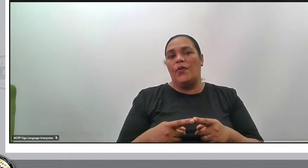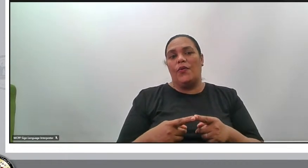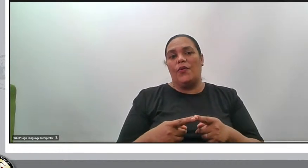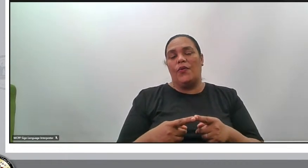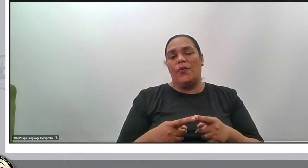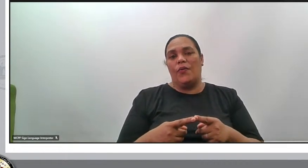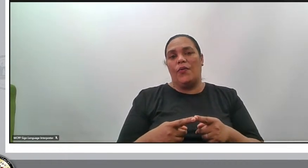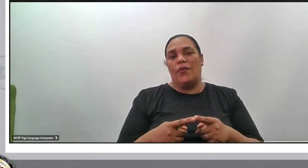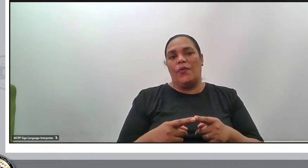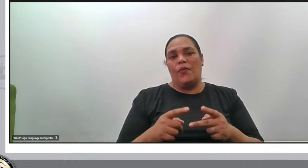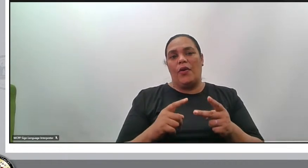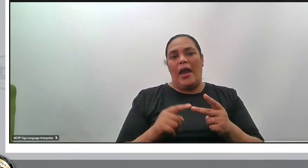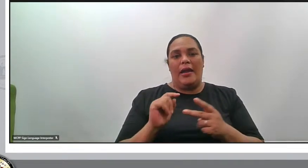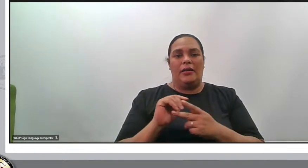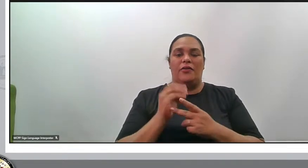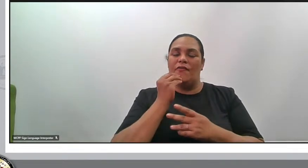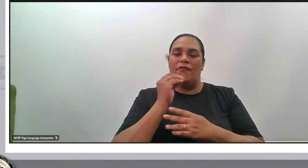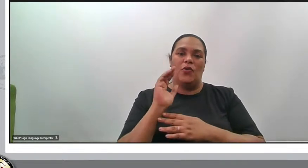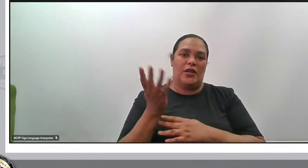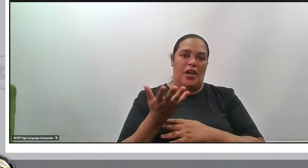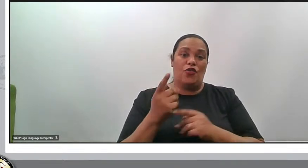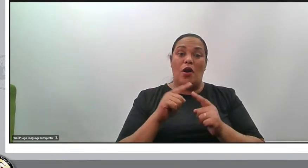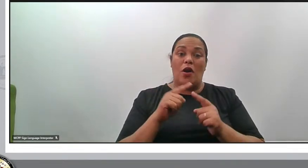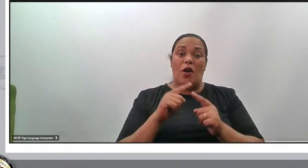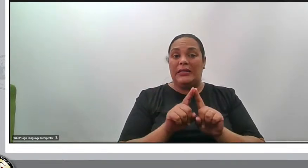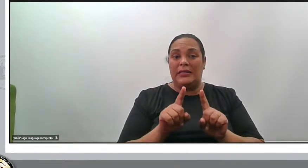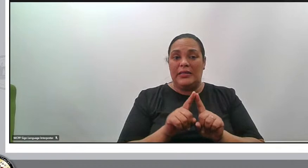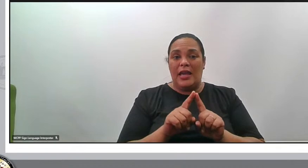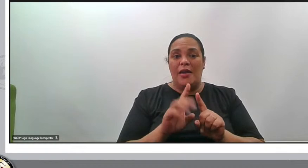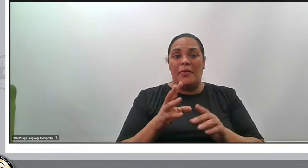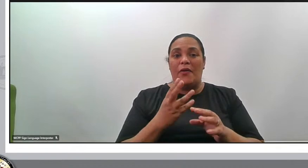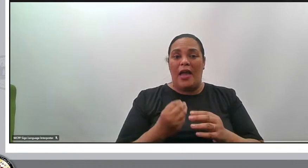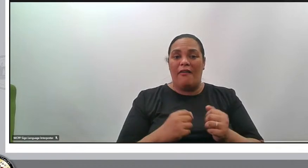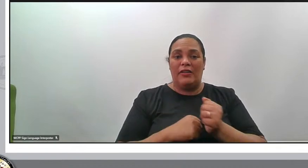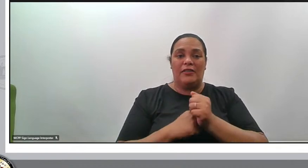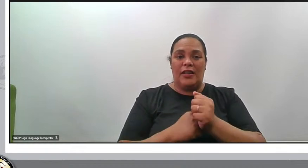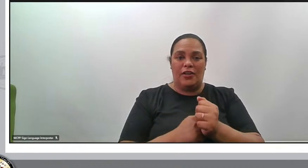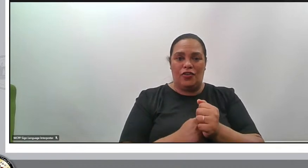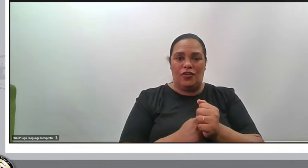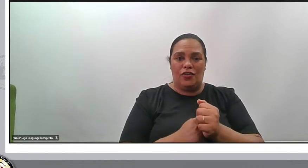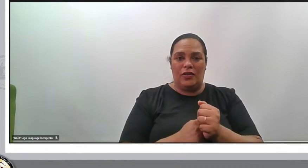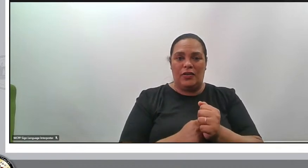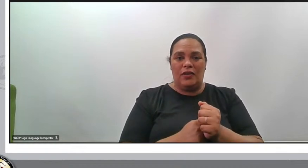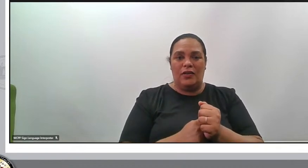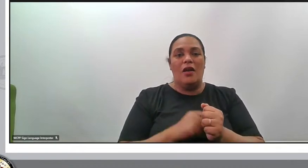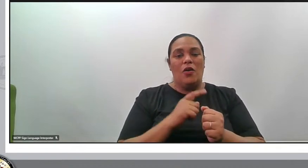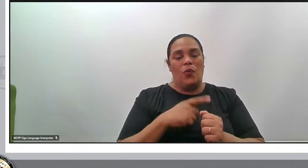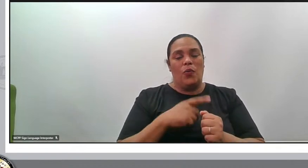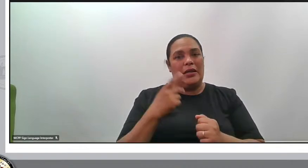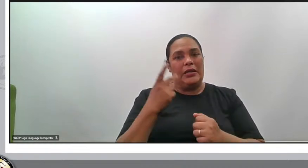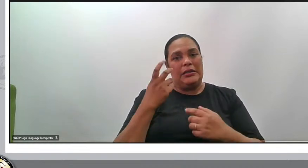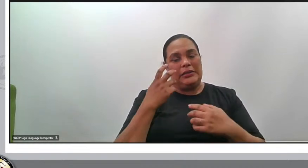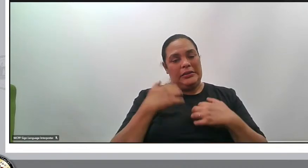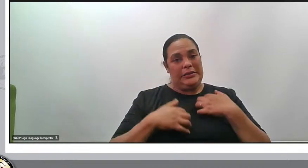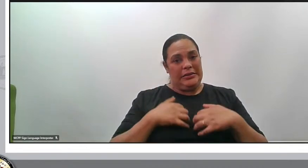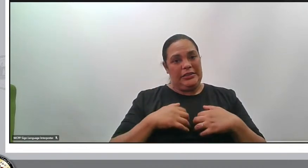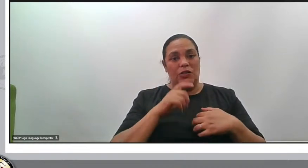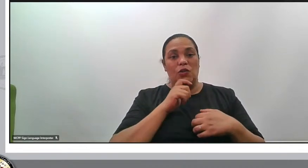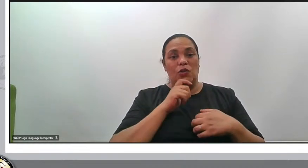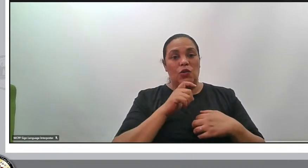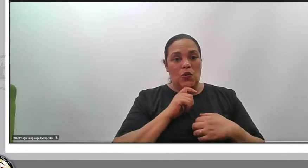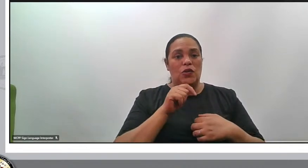and the catering. But also there is a strategy that we're seeking to engage on of using the